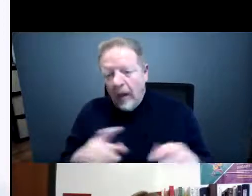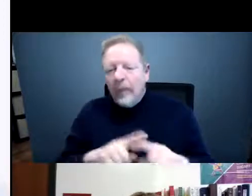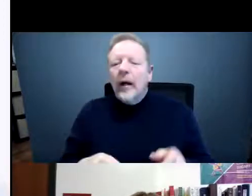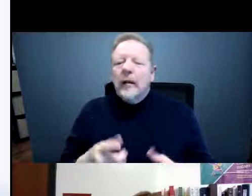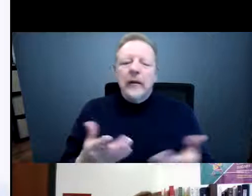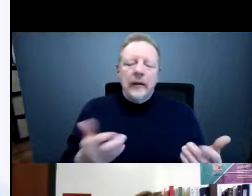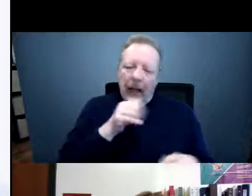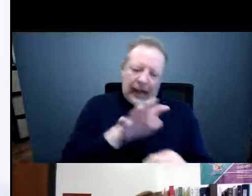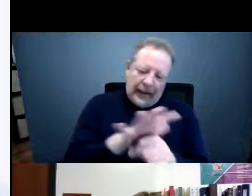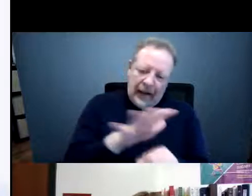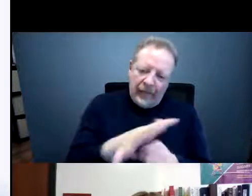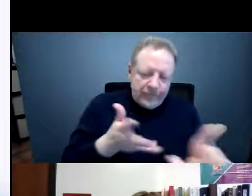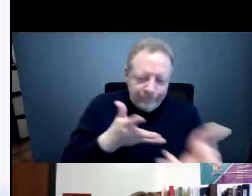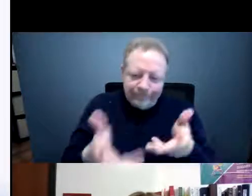adequate interactions, as is very